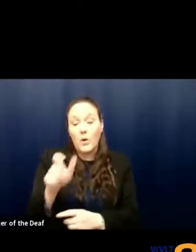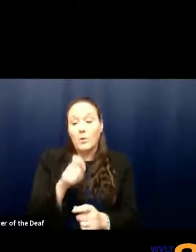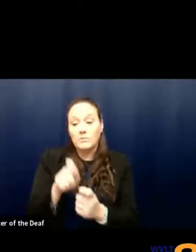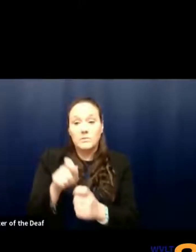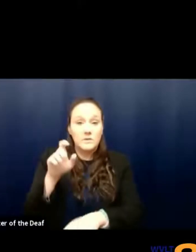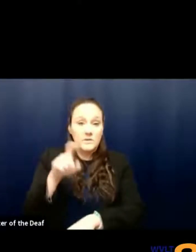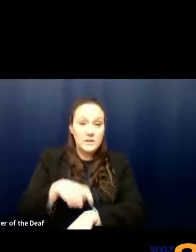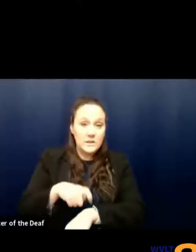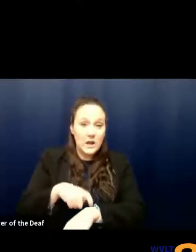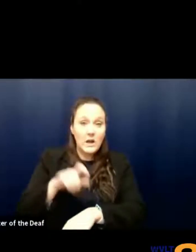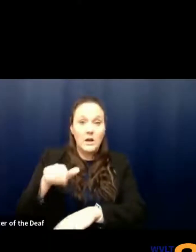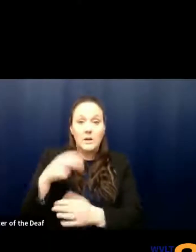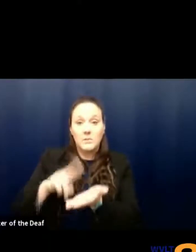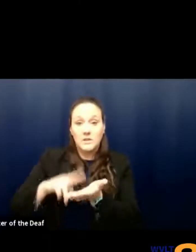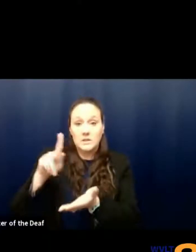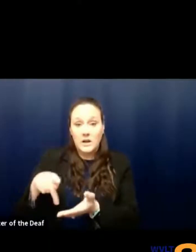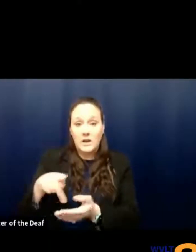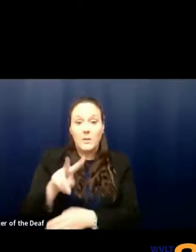appointments.